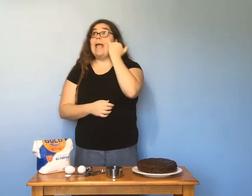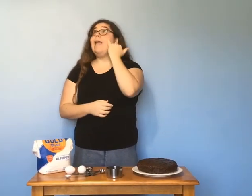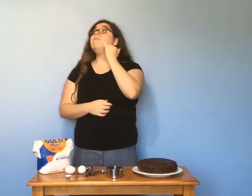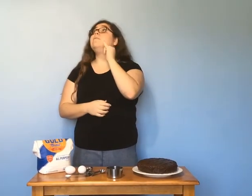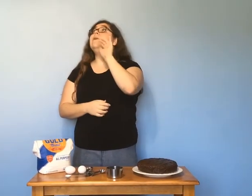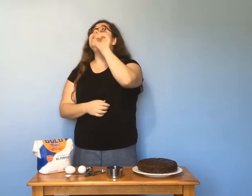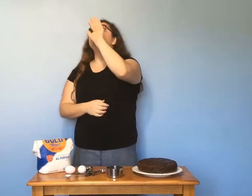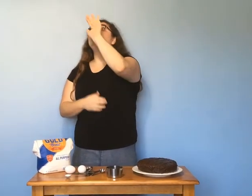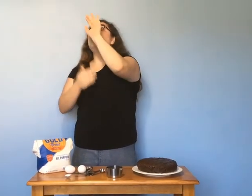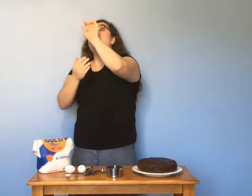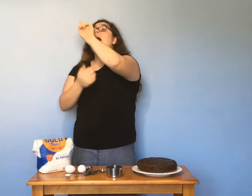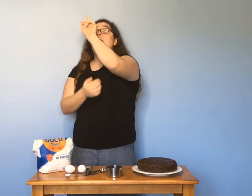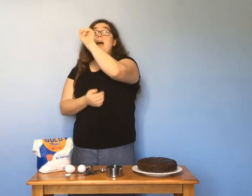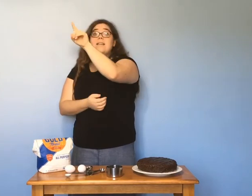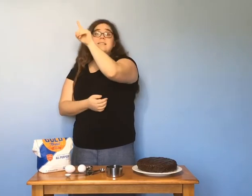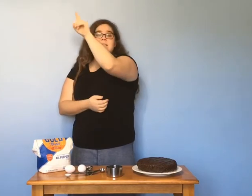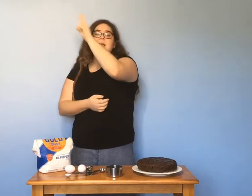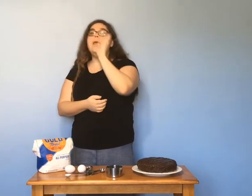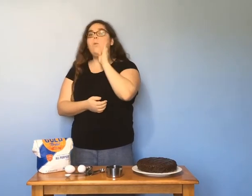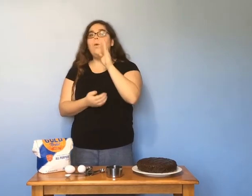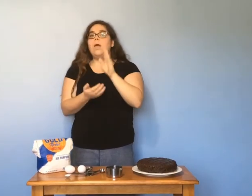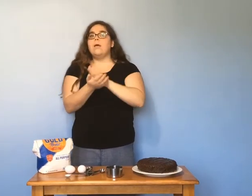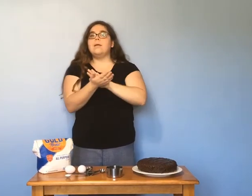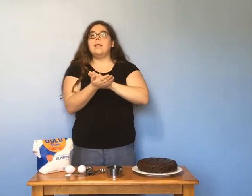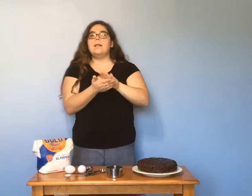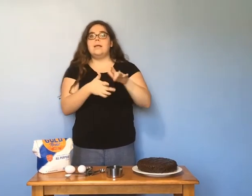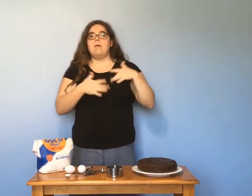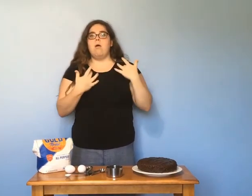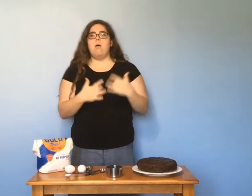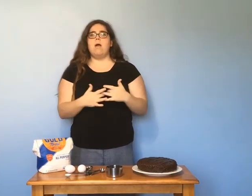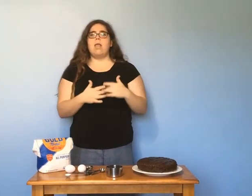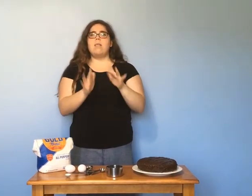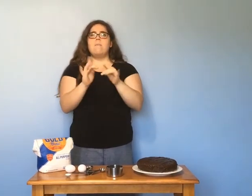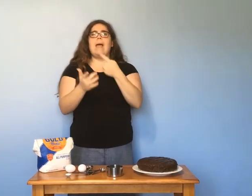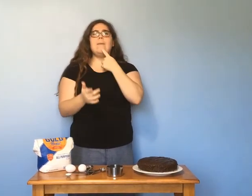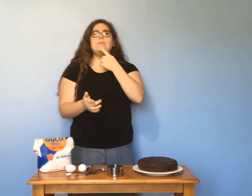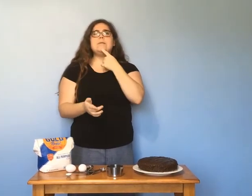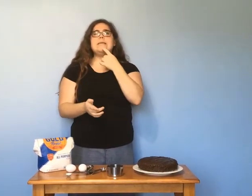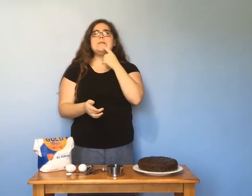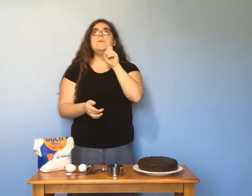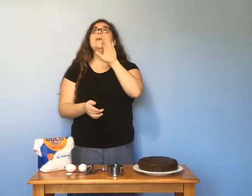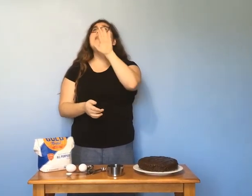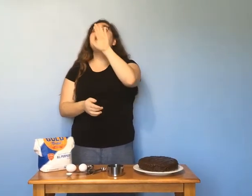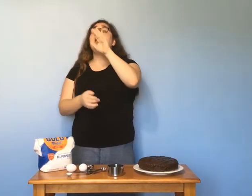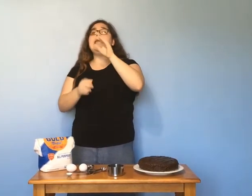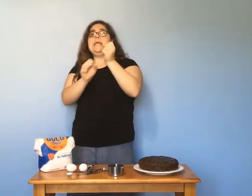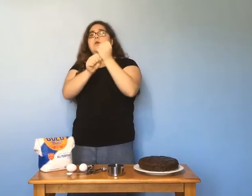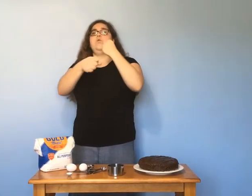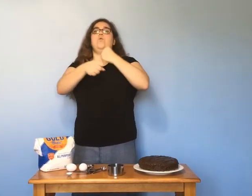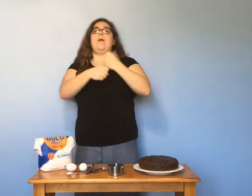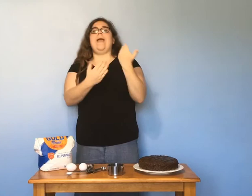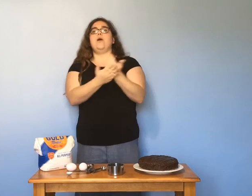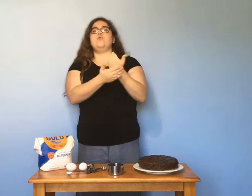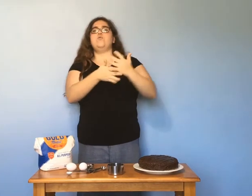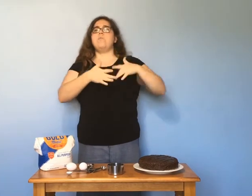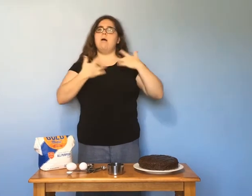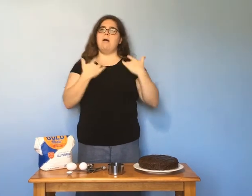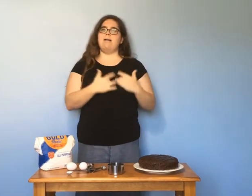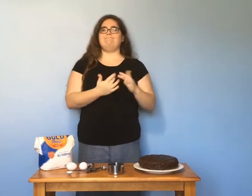hearts daily. And when we ask Him, He will clean our heart. The Bible says that He will create in us a